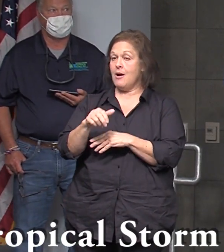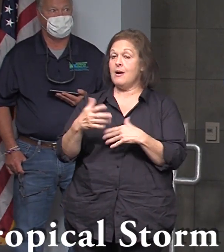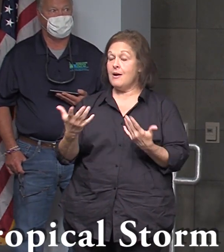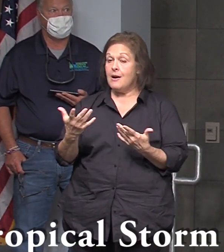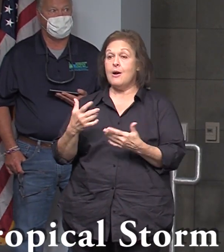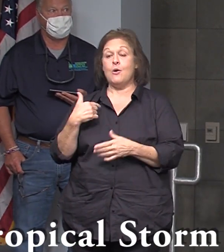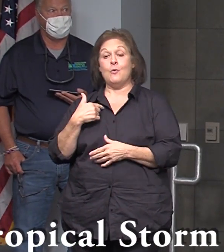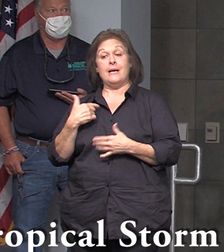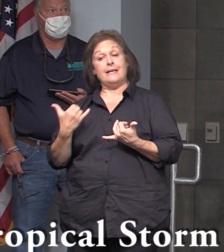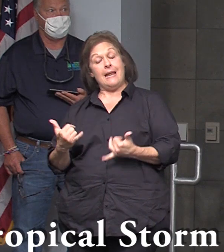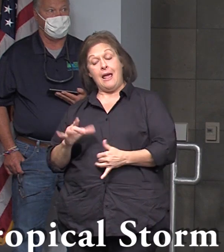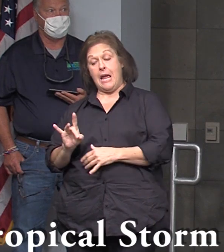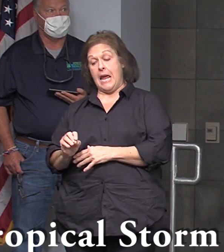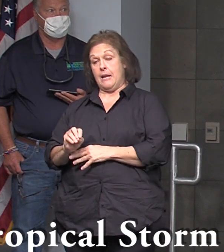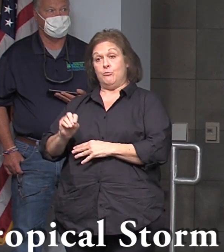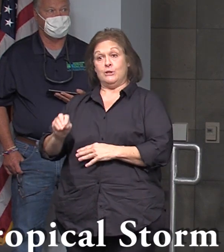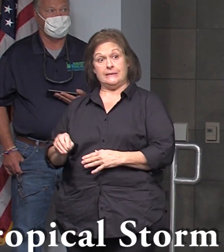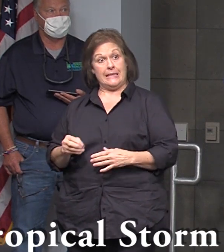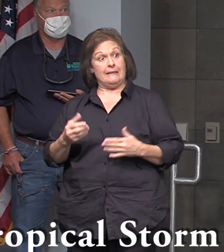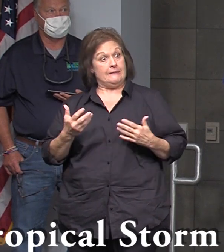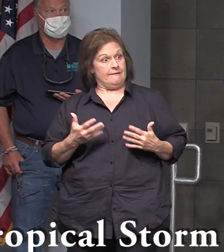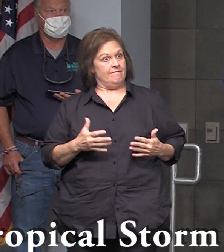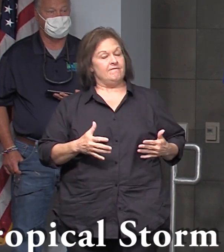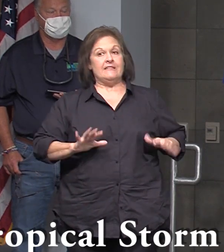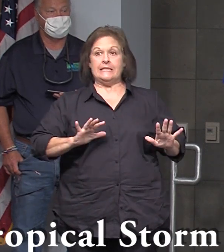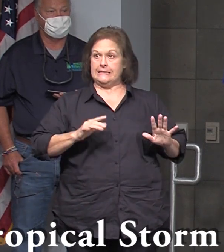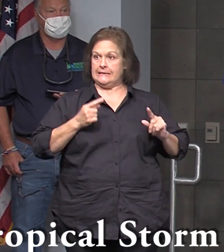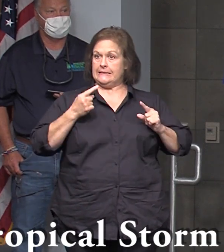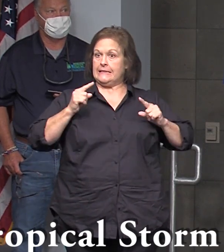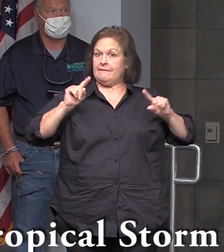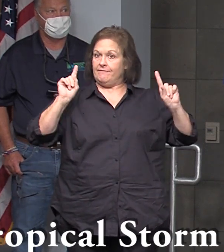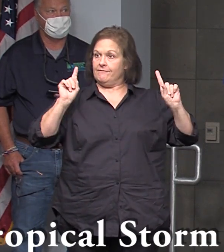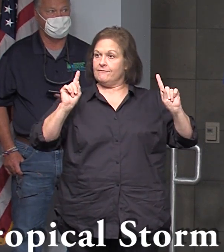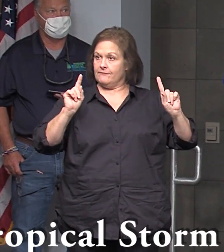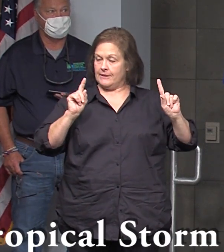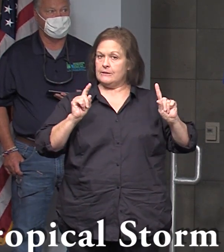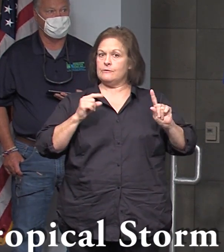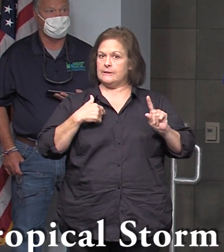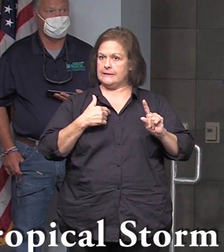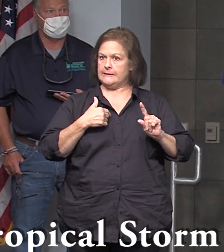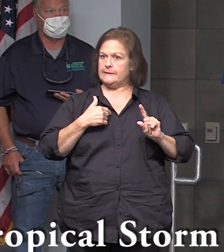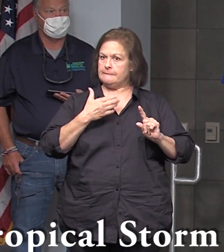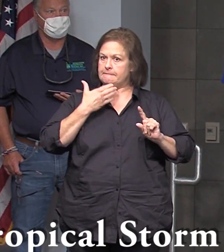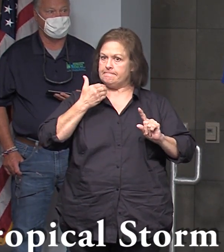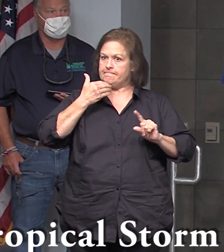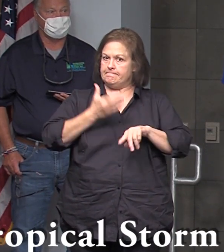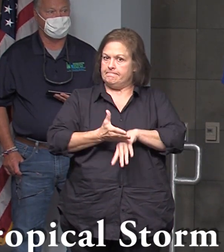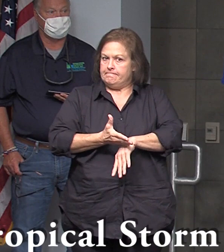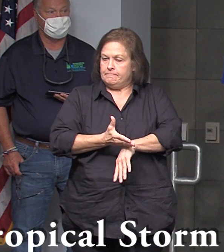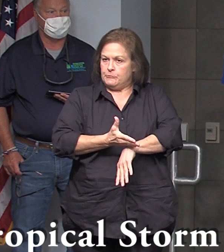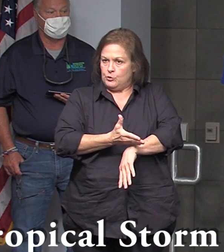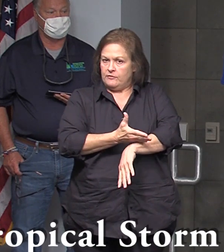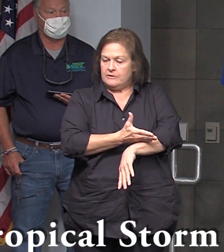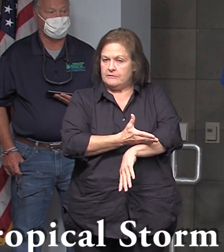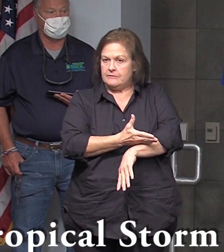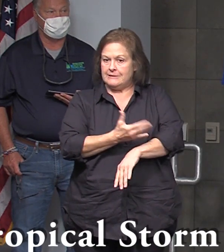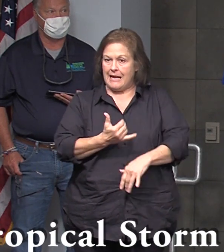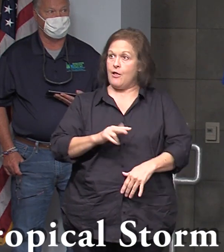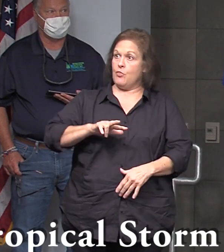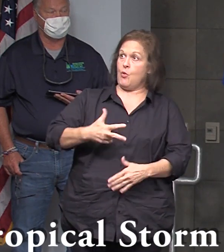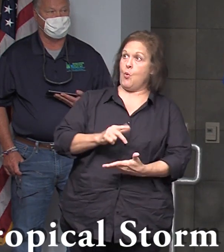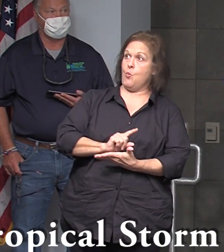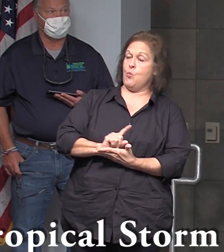we're 80% through with that restoration event. We've made significant progress. This is starting our third week